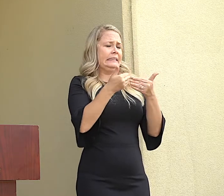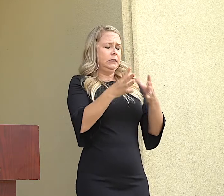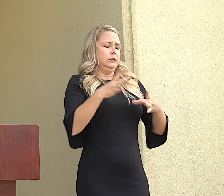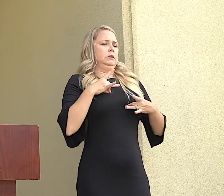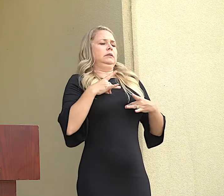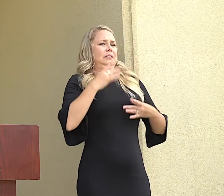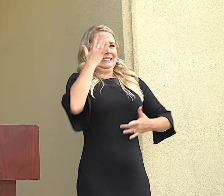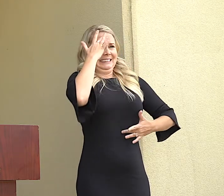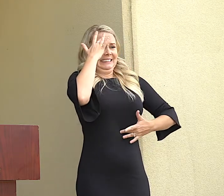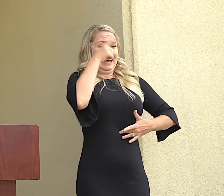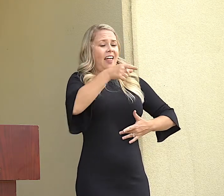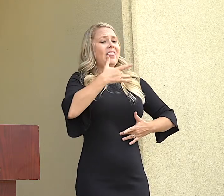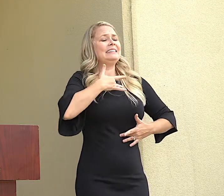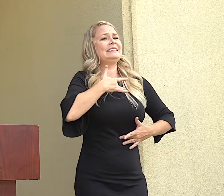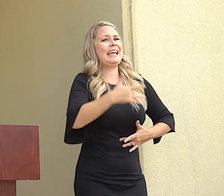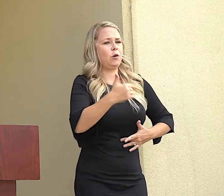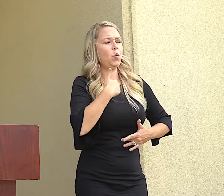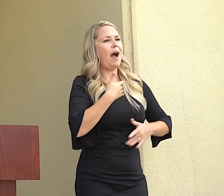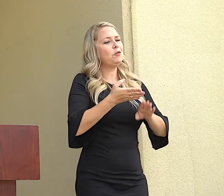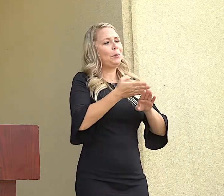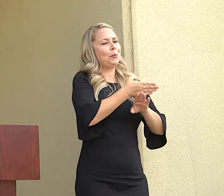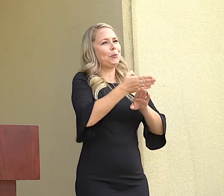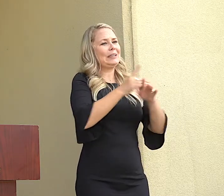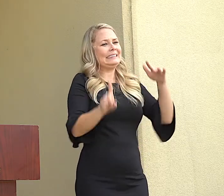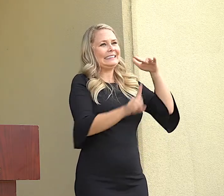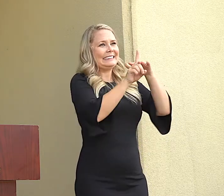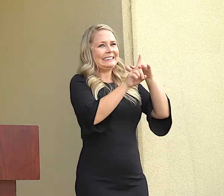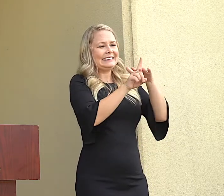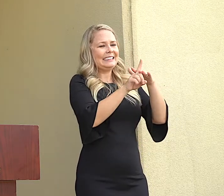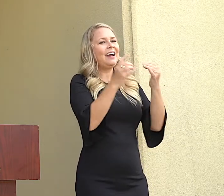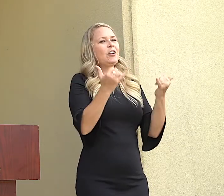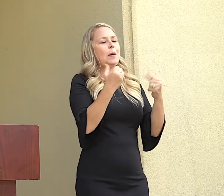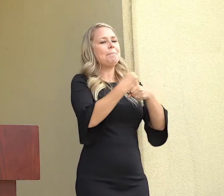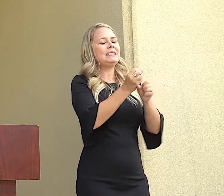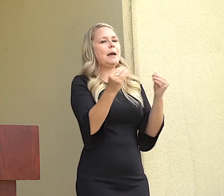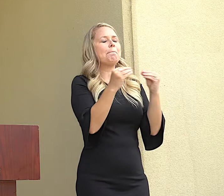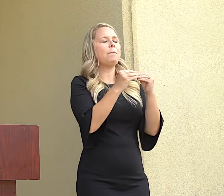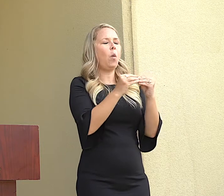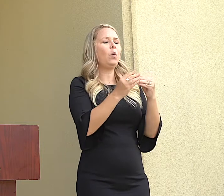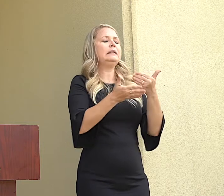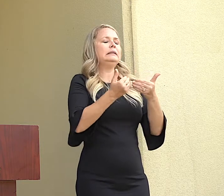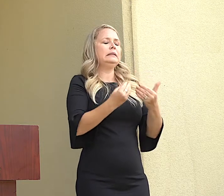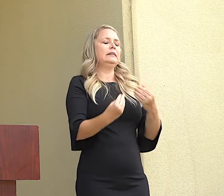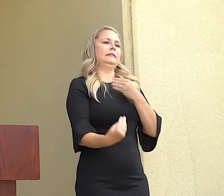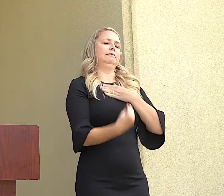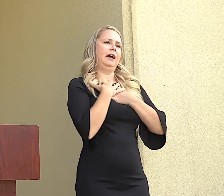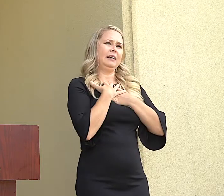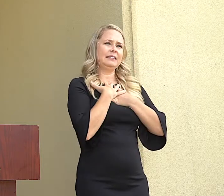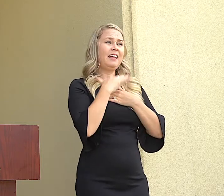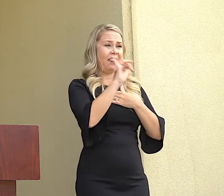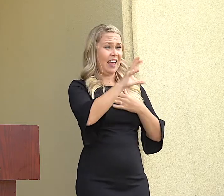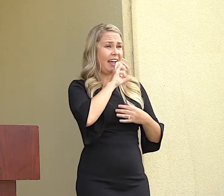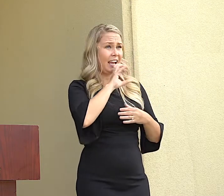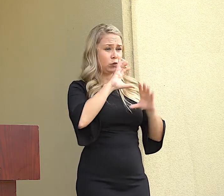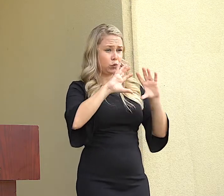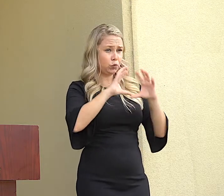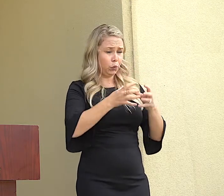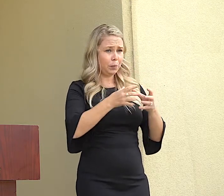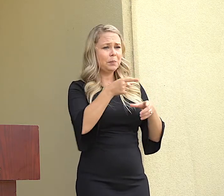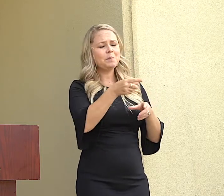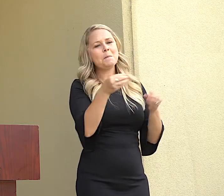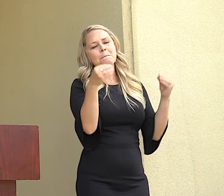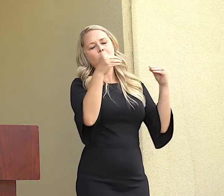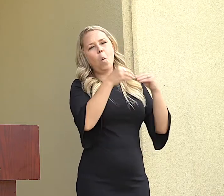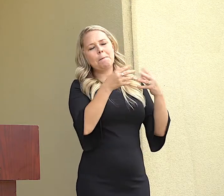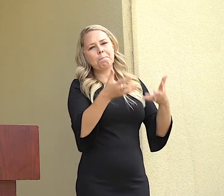do, they tend to have pre-existing conditions that make them more susceptible. And then we see in that particular age group